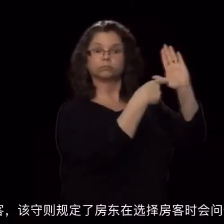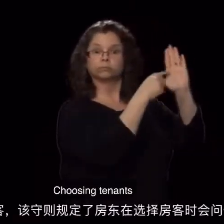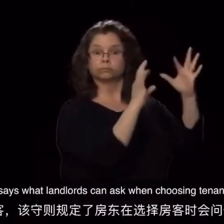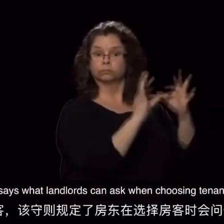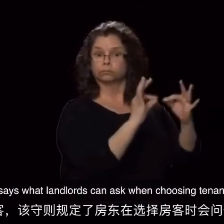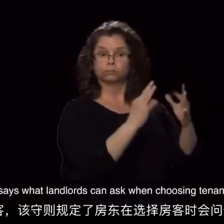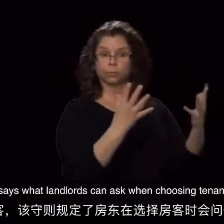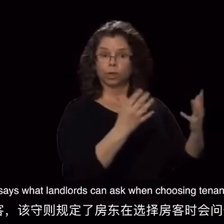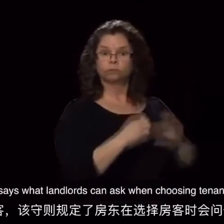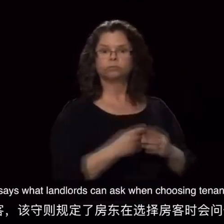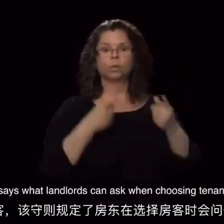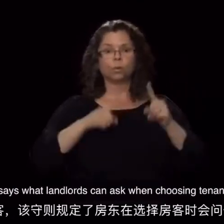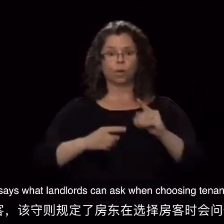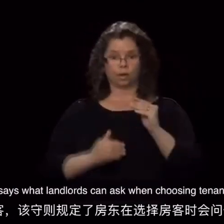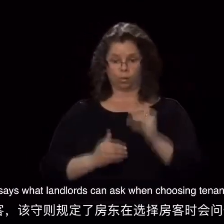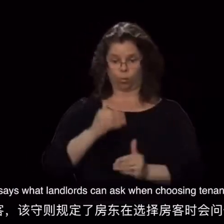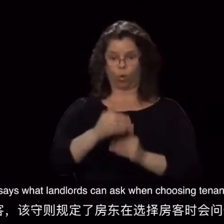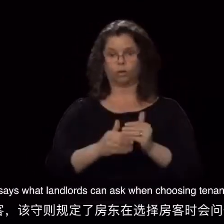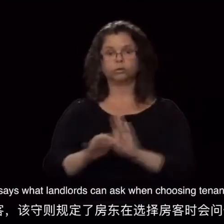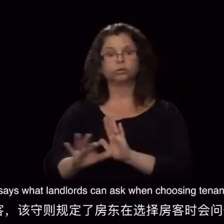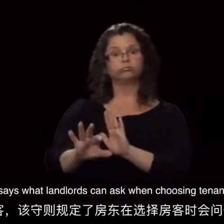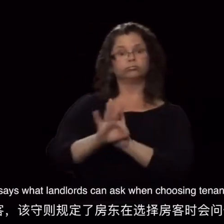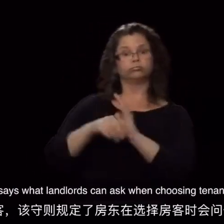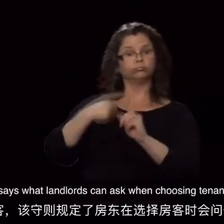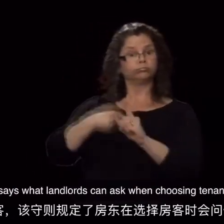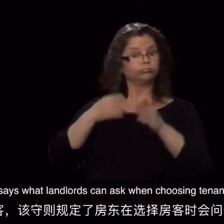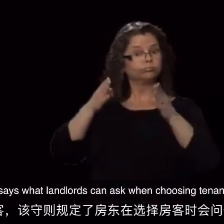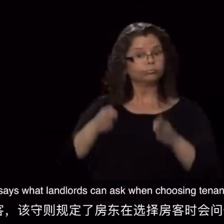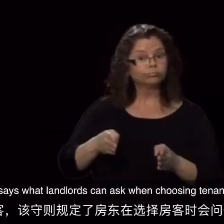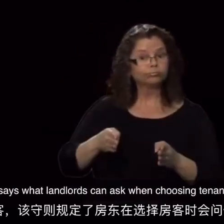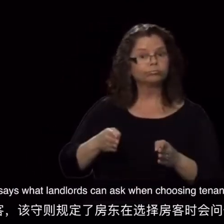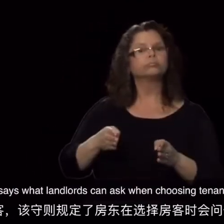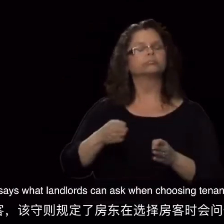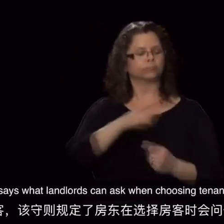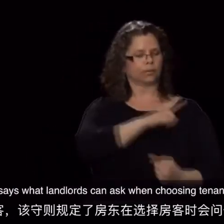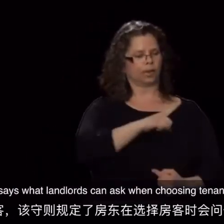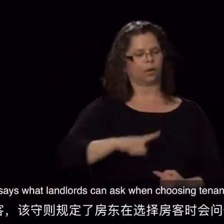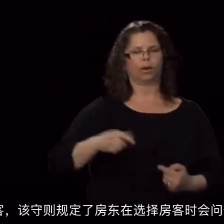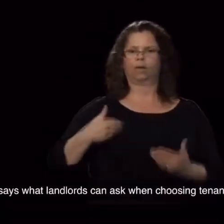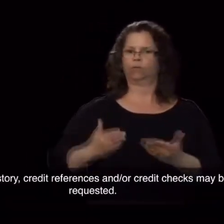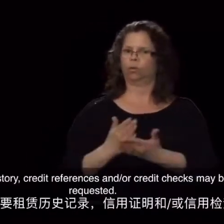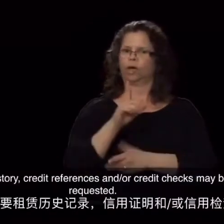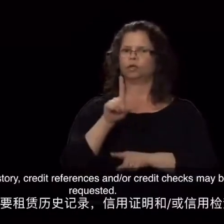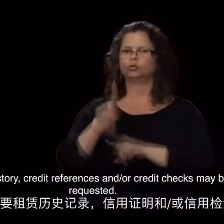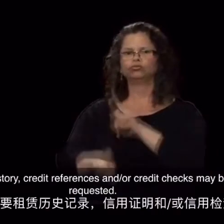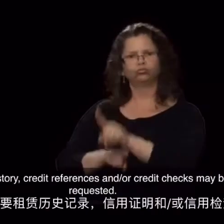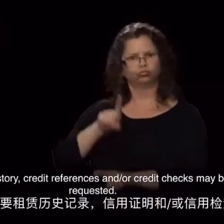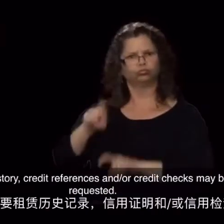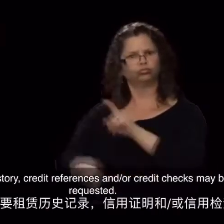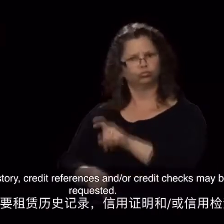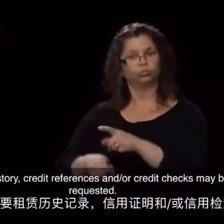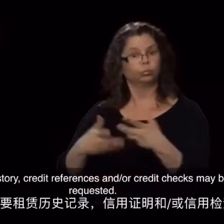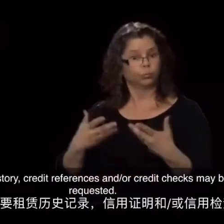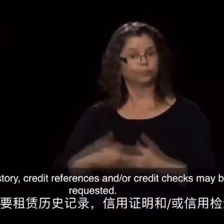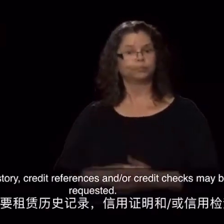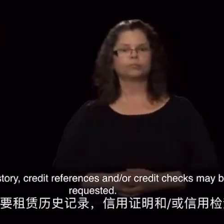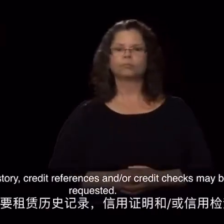The code says what landlords can ask when choosing tenants. Rental history, credit